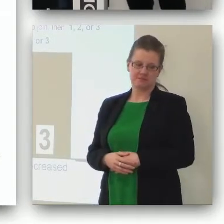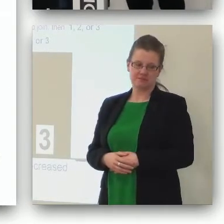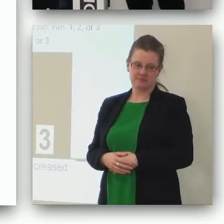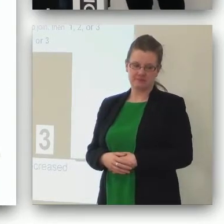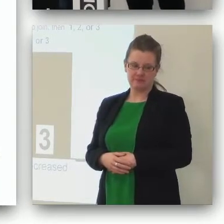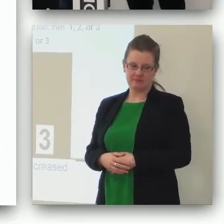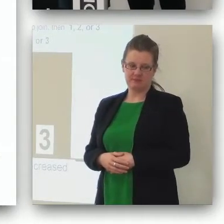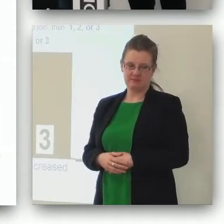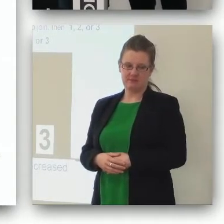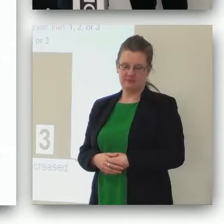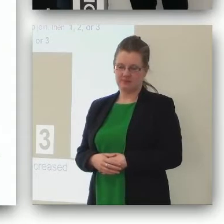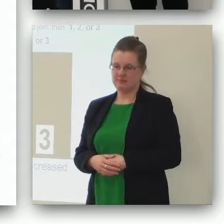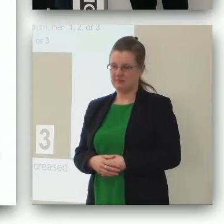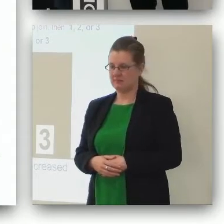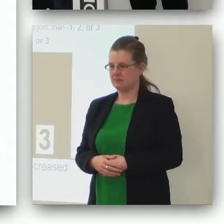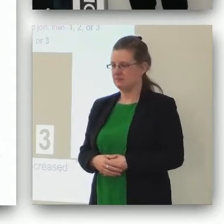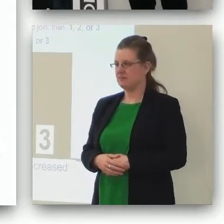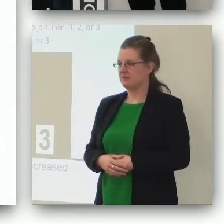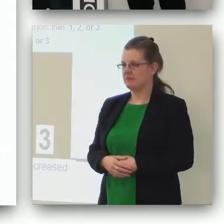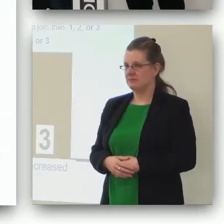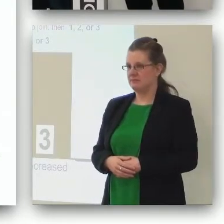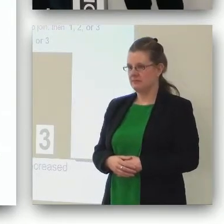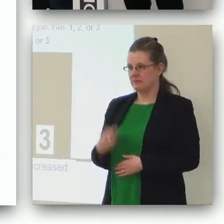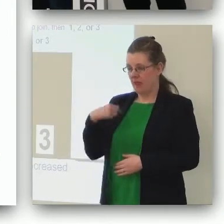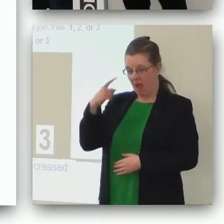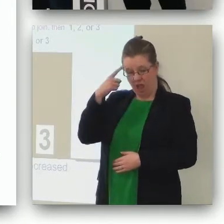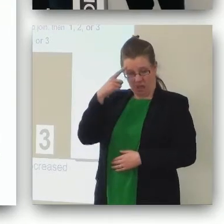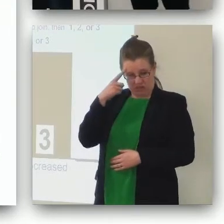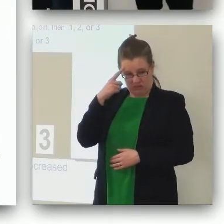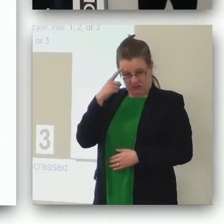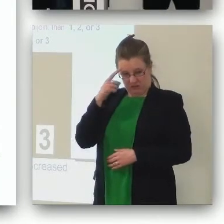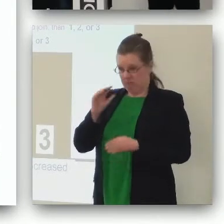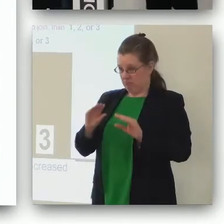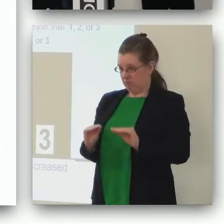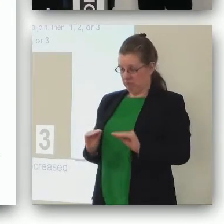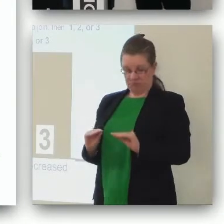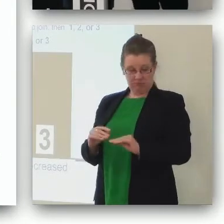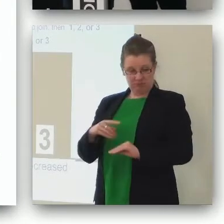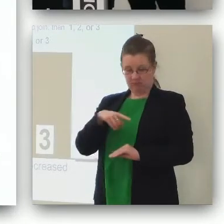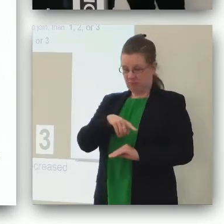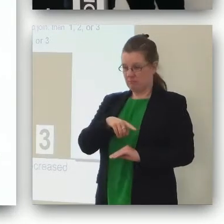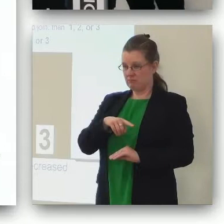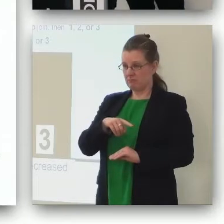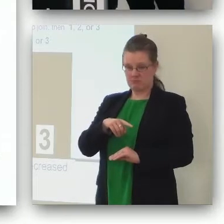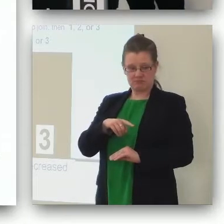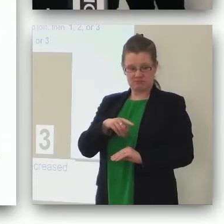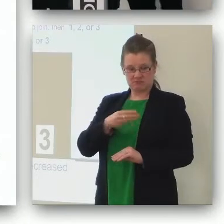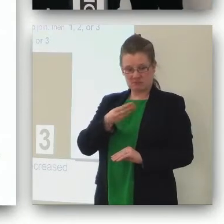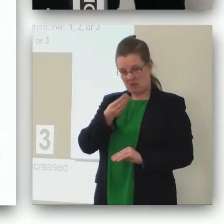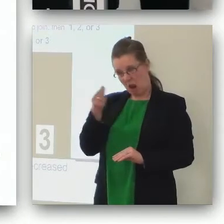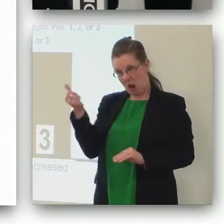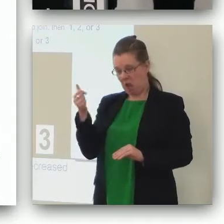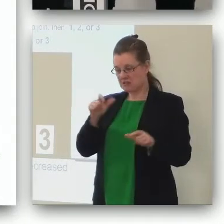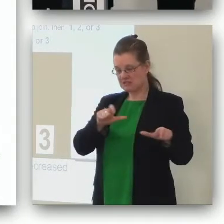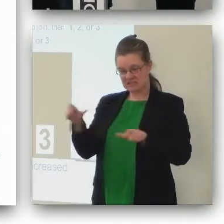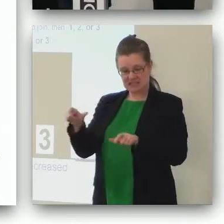Okay. I think we're about stabilised on that. So there's quite a few on stayed the same, but